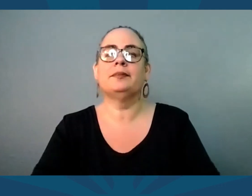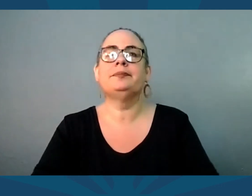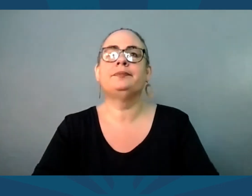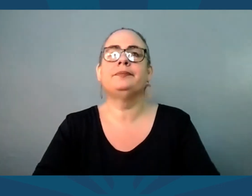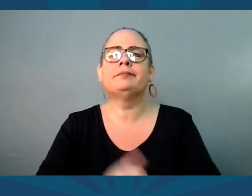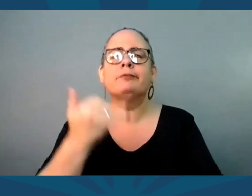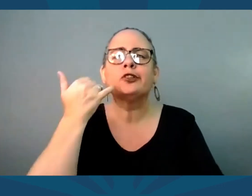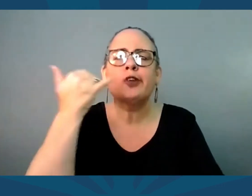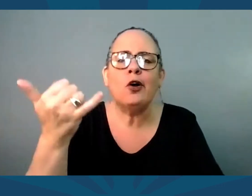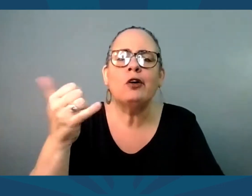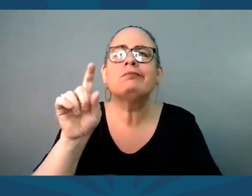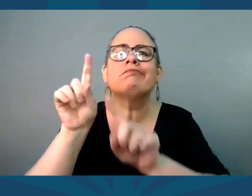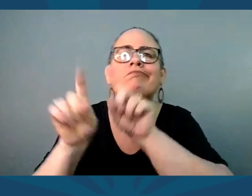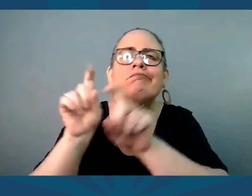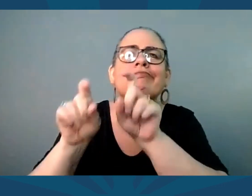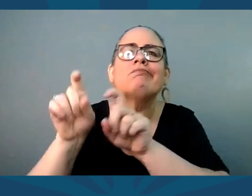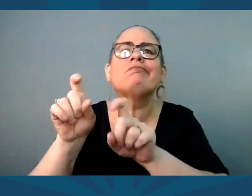Citizens Clean Elections Commission.